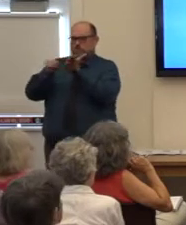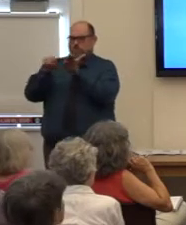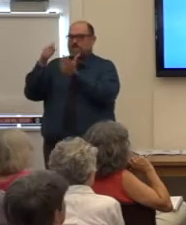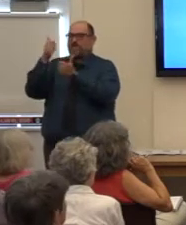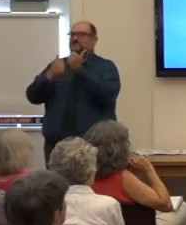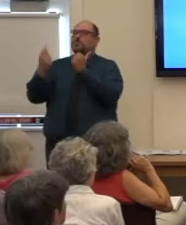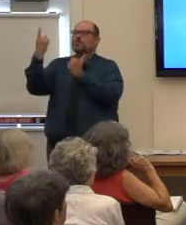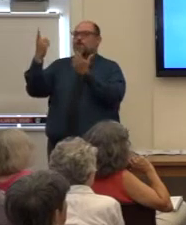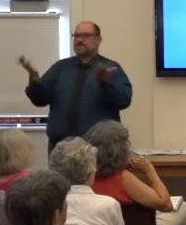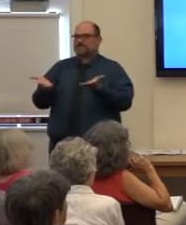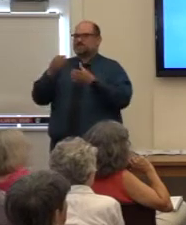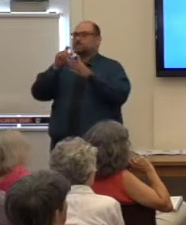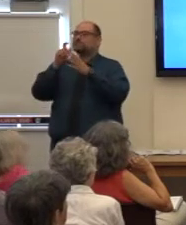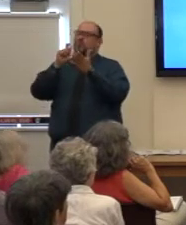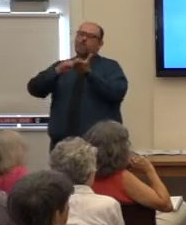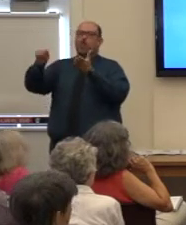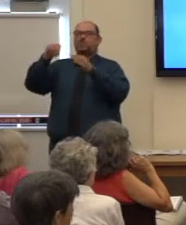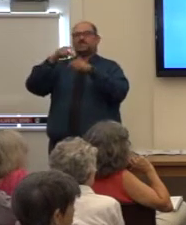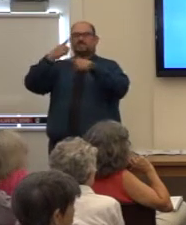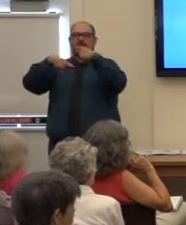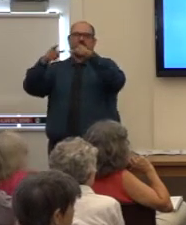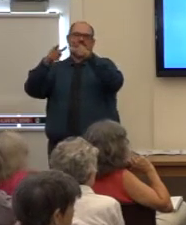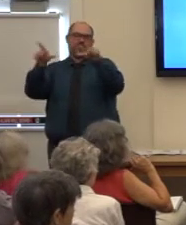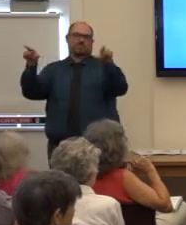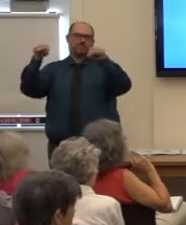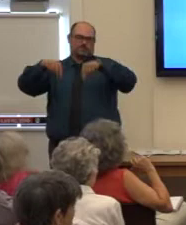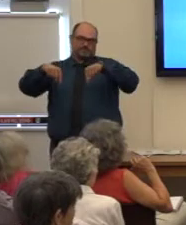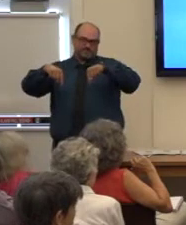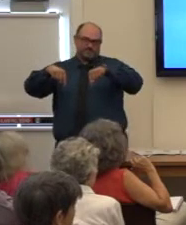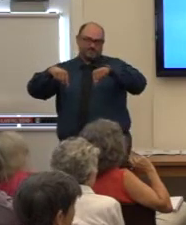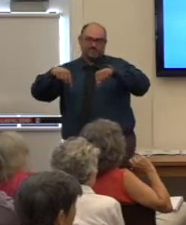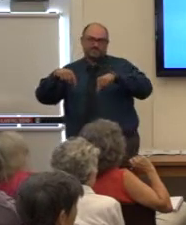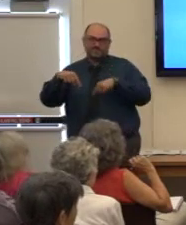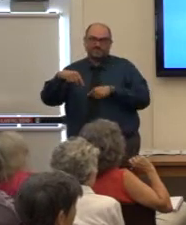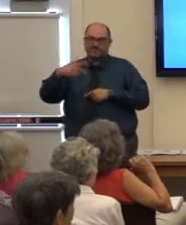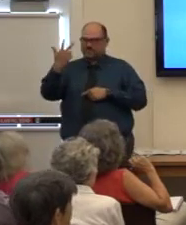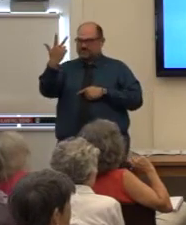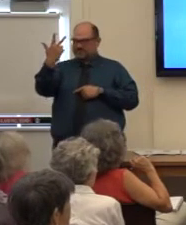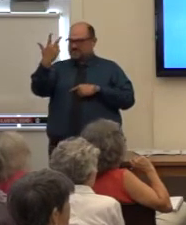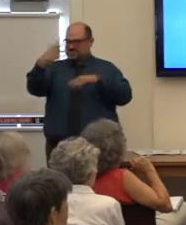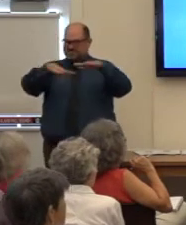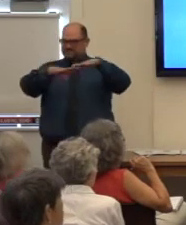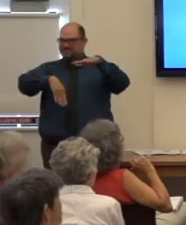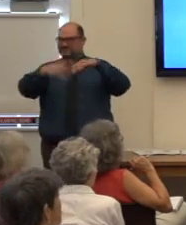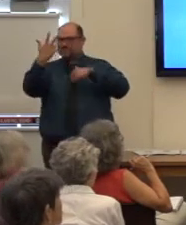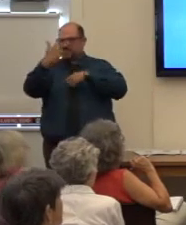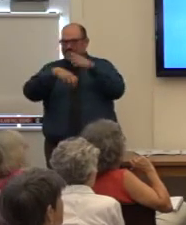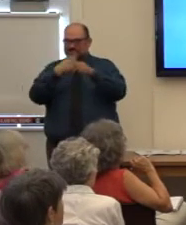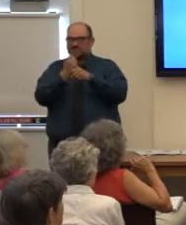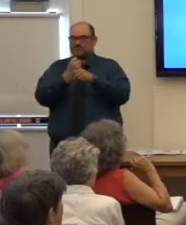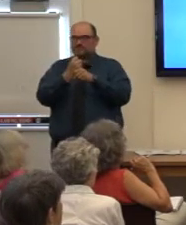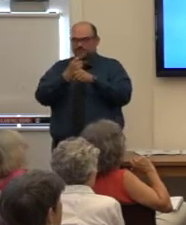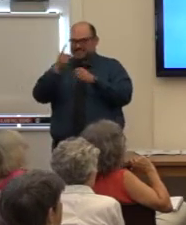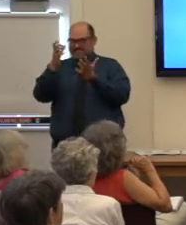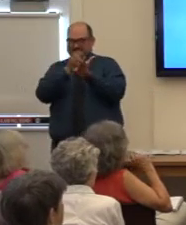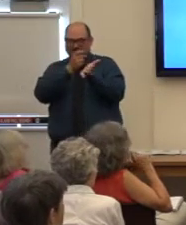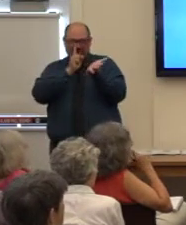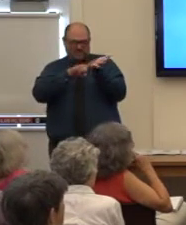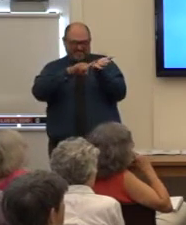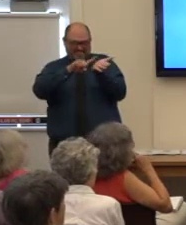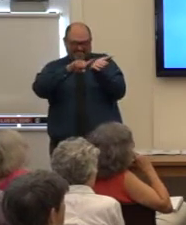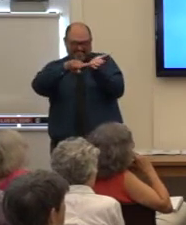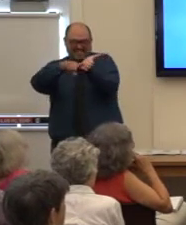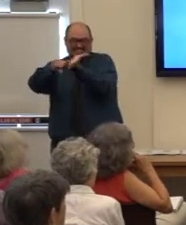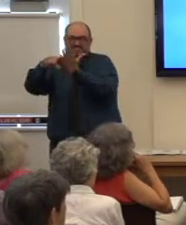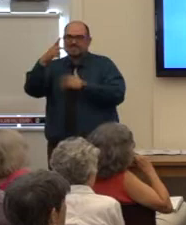research, half of her informants had passed on. That is how close we came to